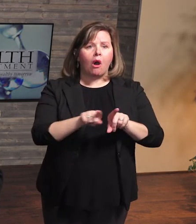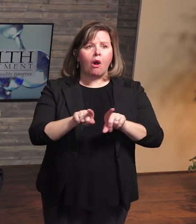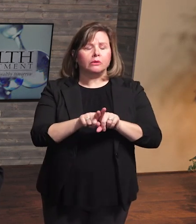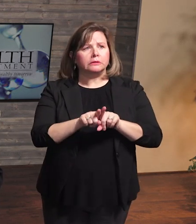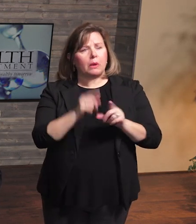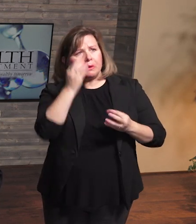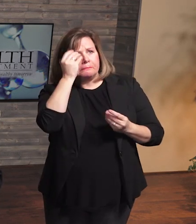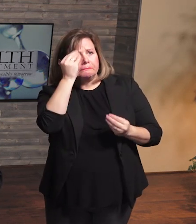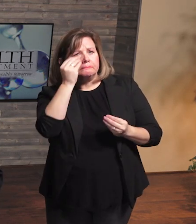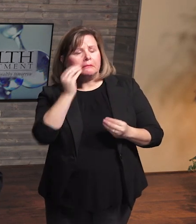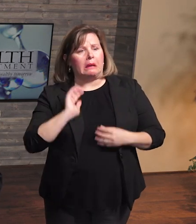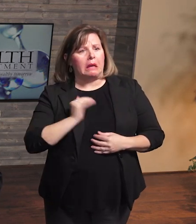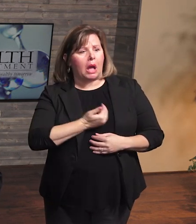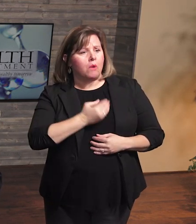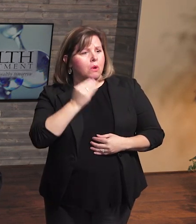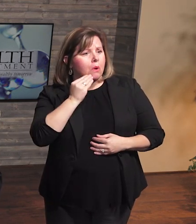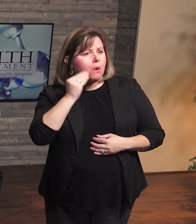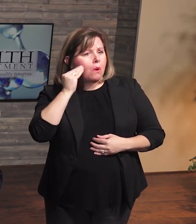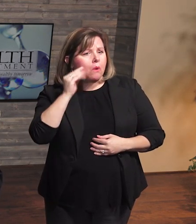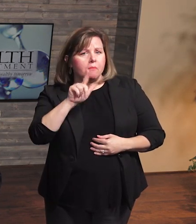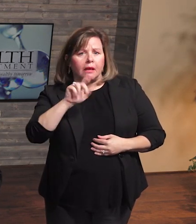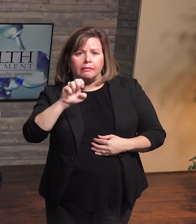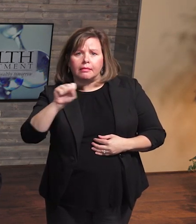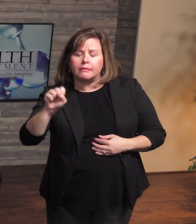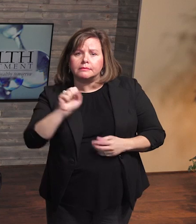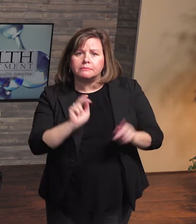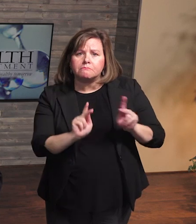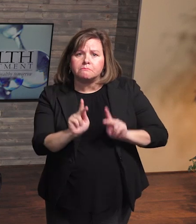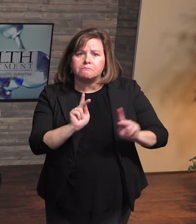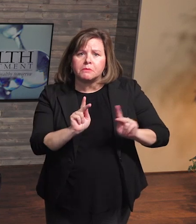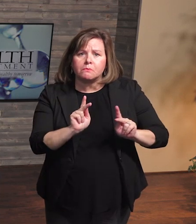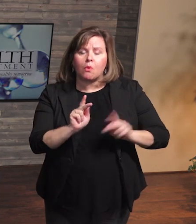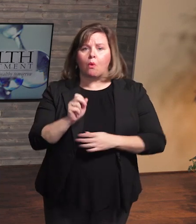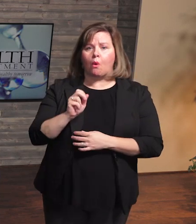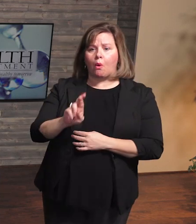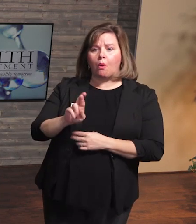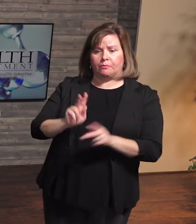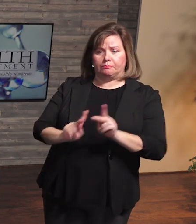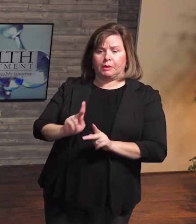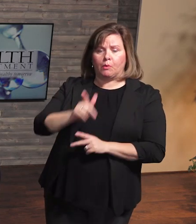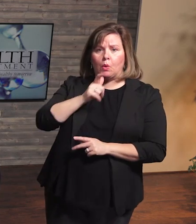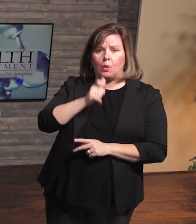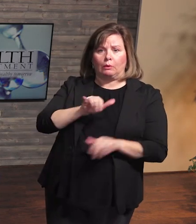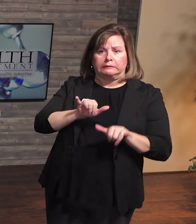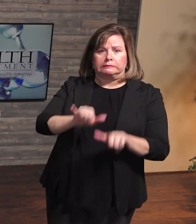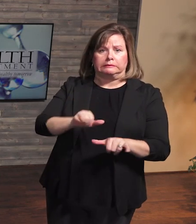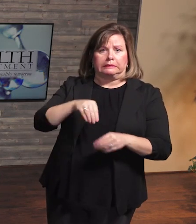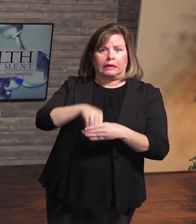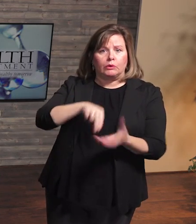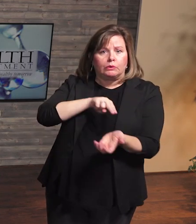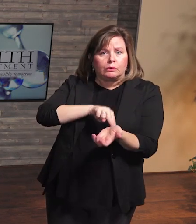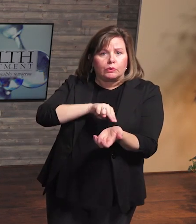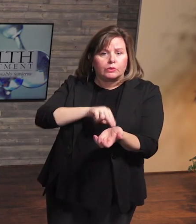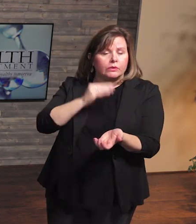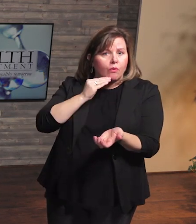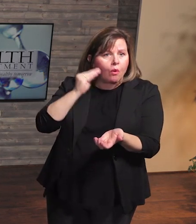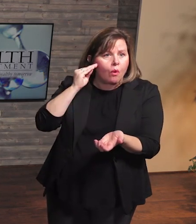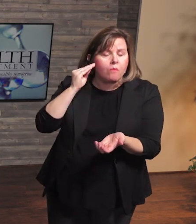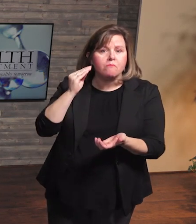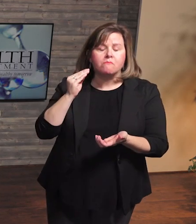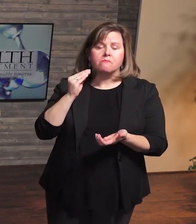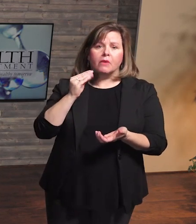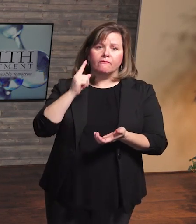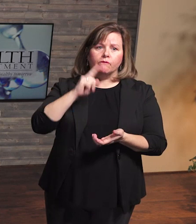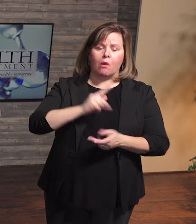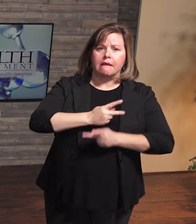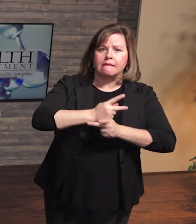individuals or people who are in residential care that might not otherwise get tested. And because those settings are so